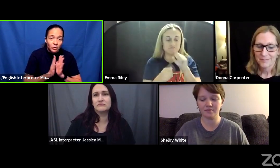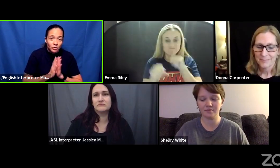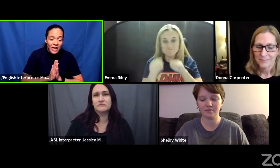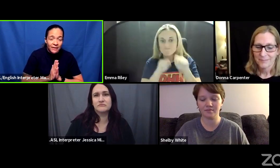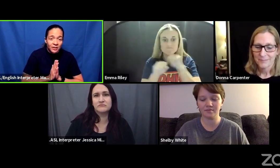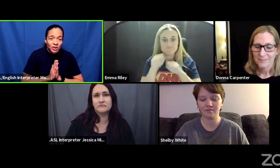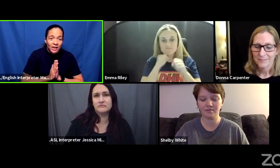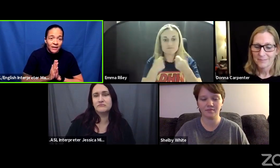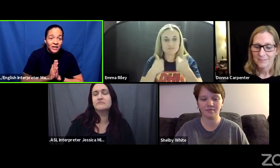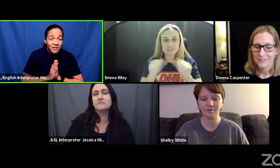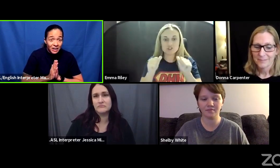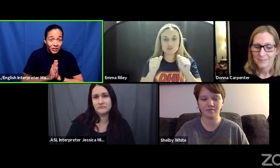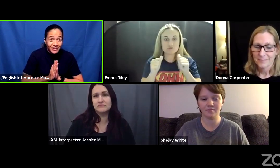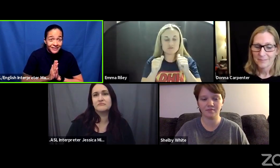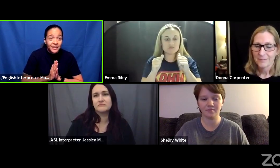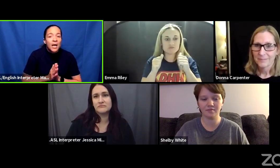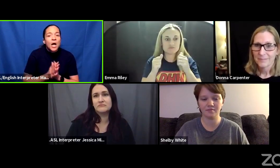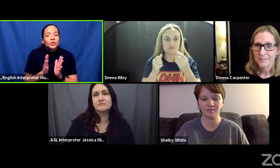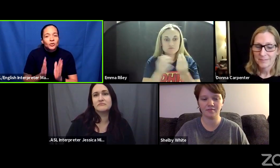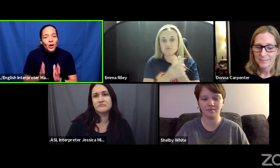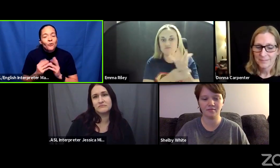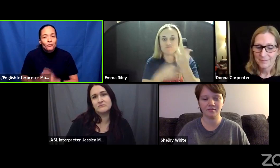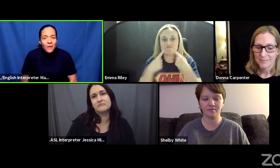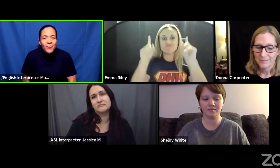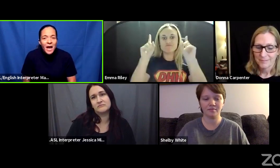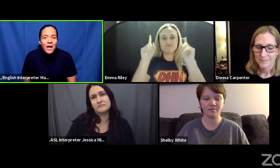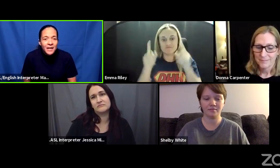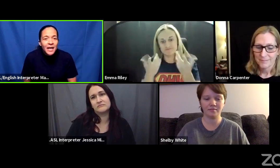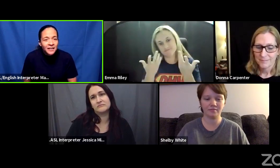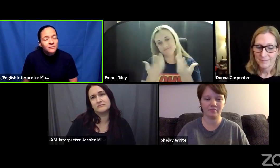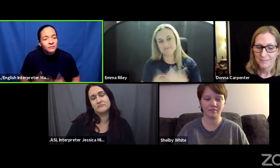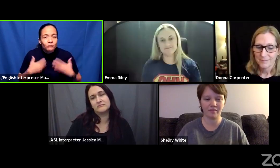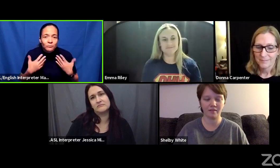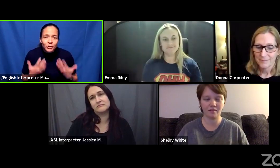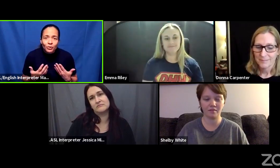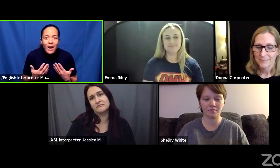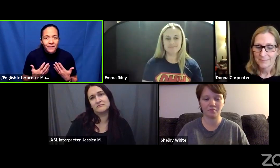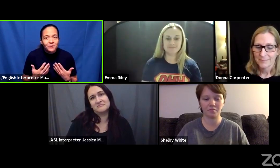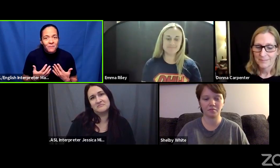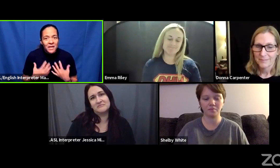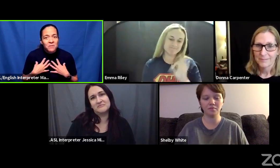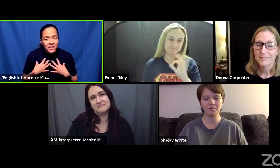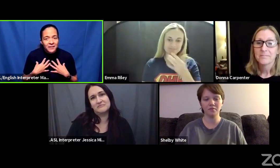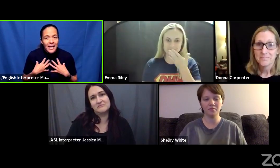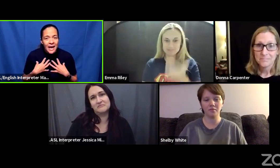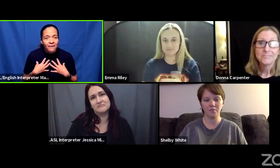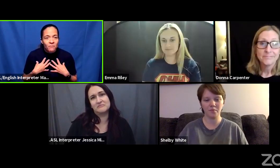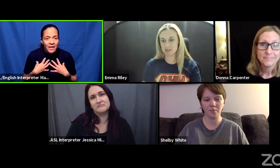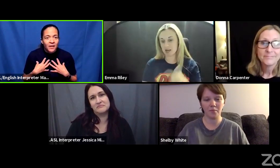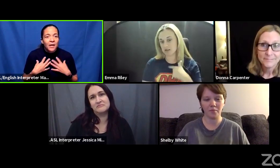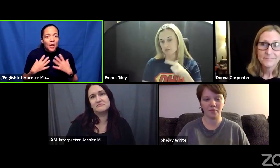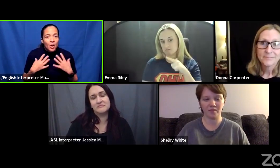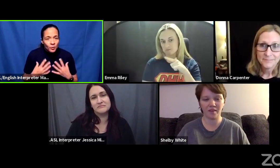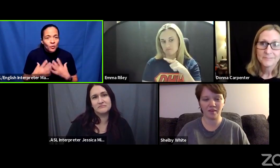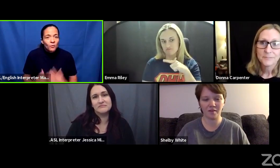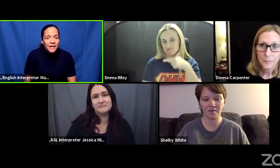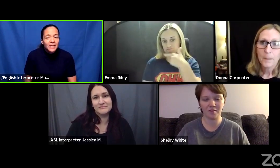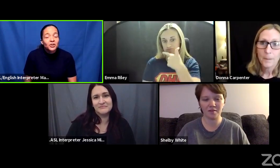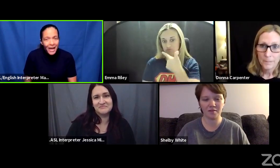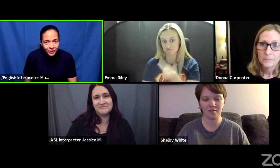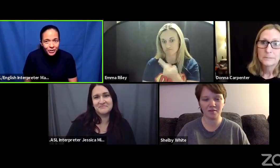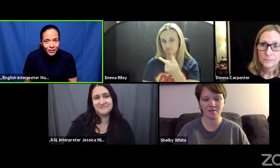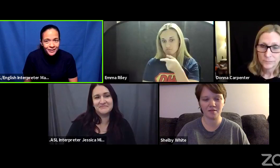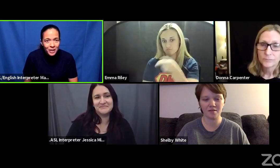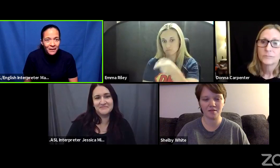grow in the most challenging of conditions. So that describes me, because I have been through